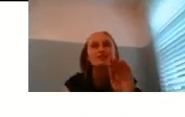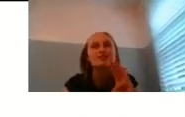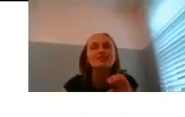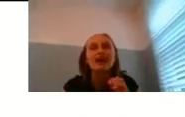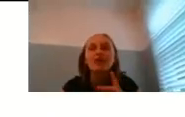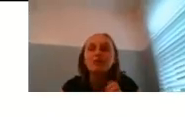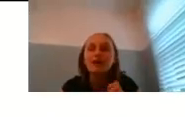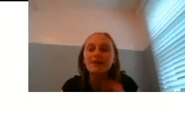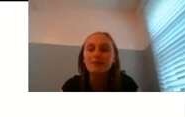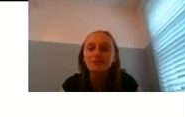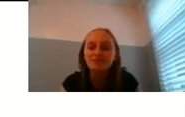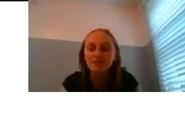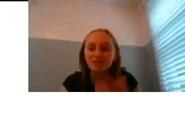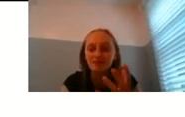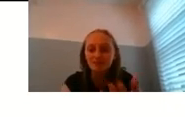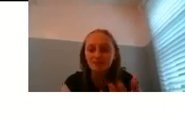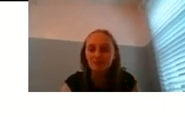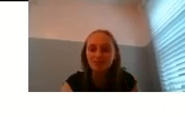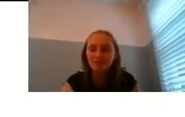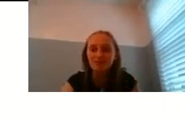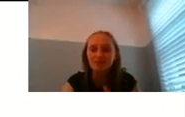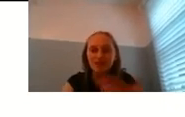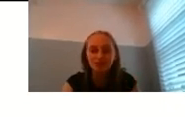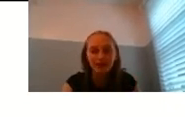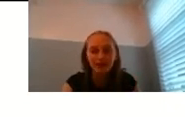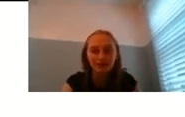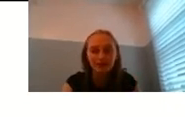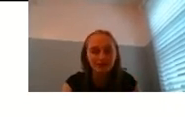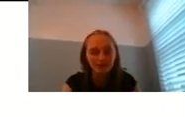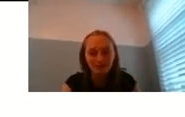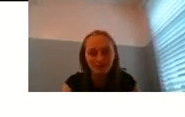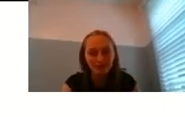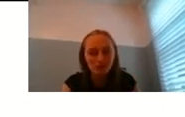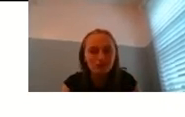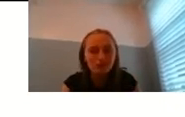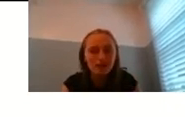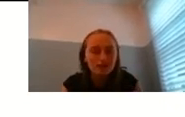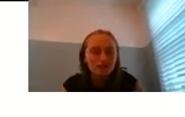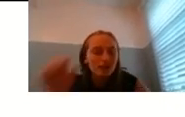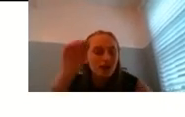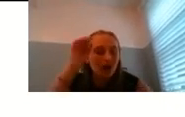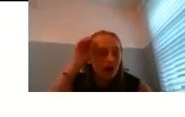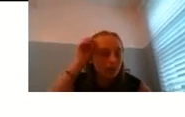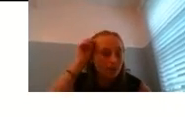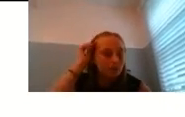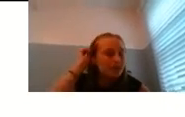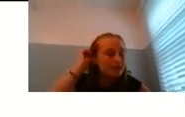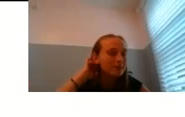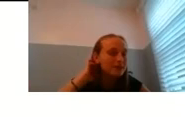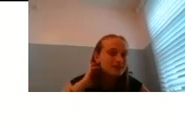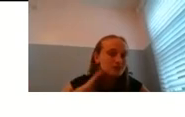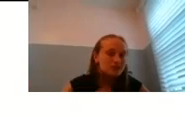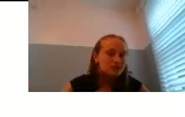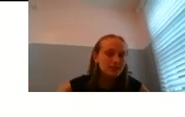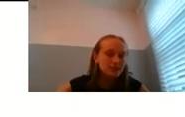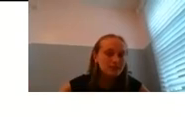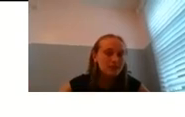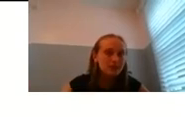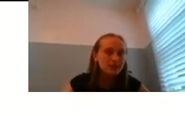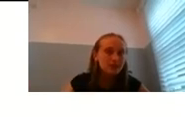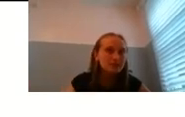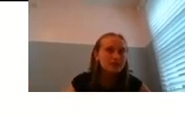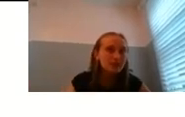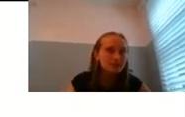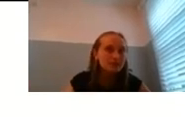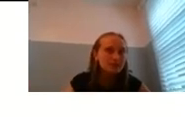the alphabet because fingers phone can get you anywhere even if it's not the most effective um but a basic understanding i would